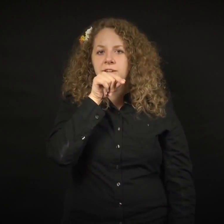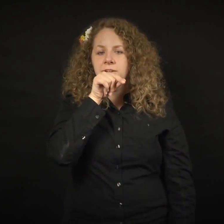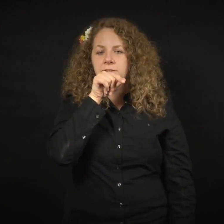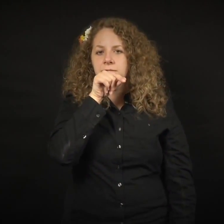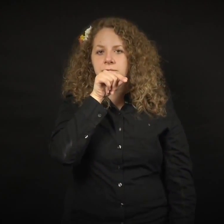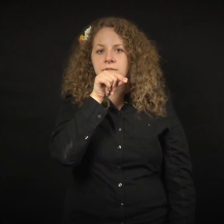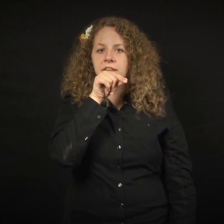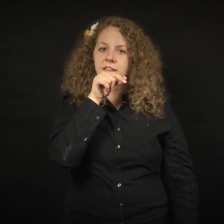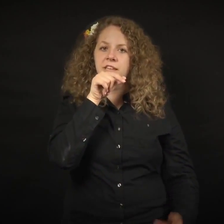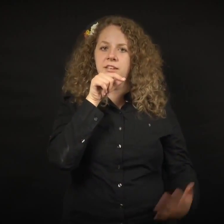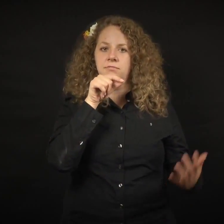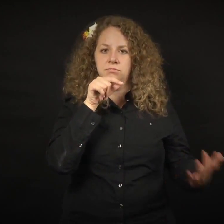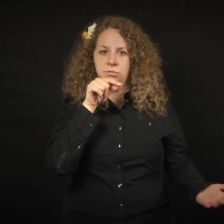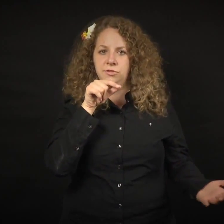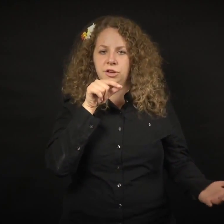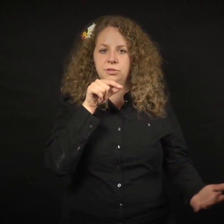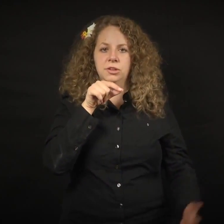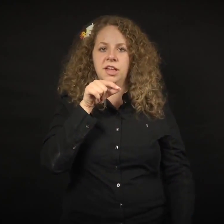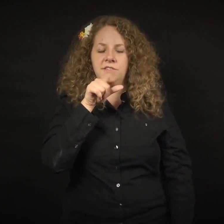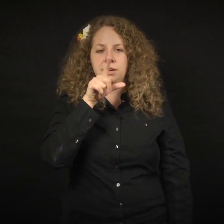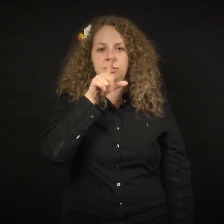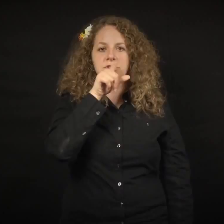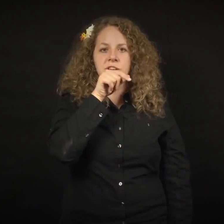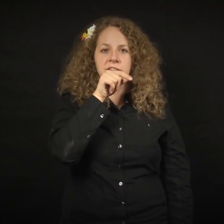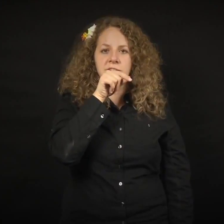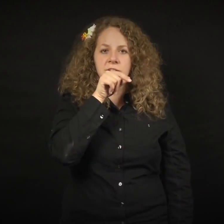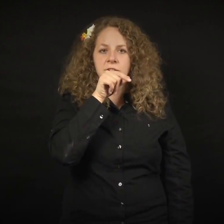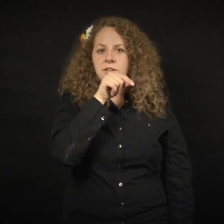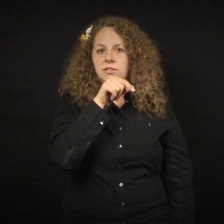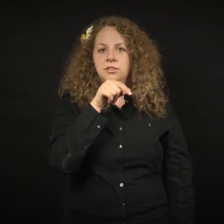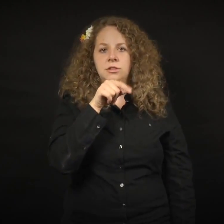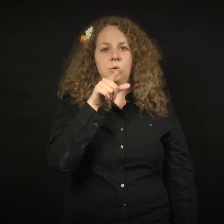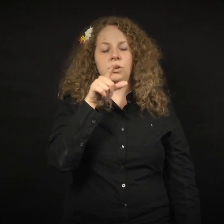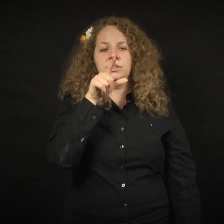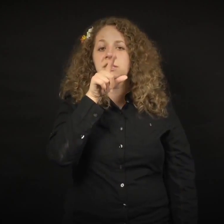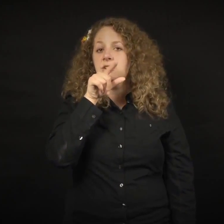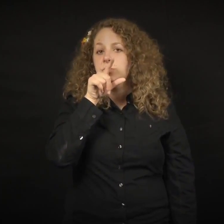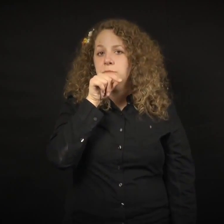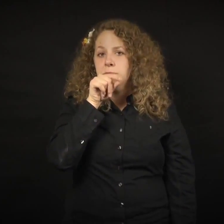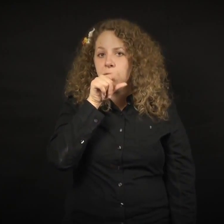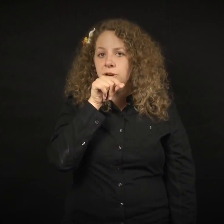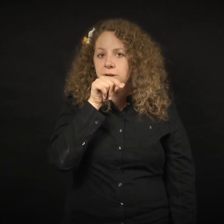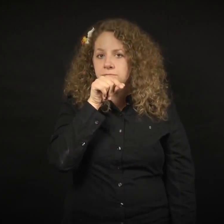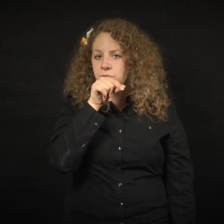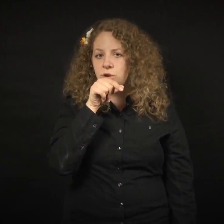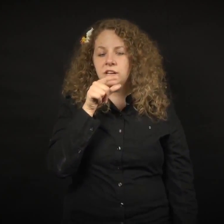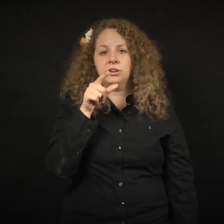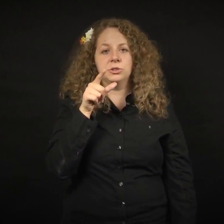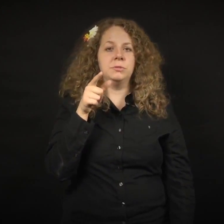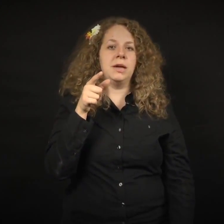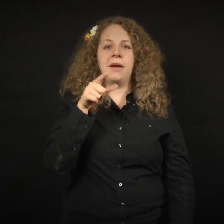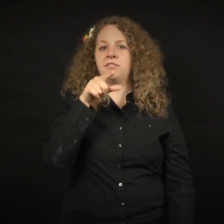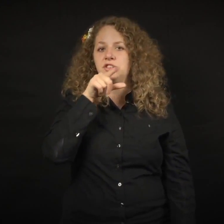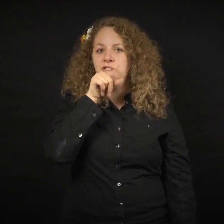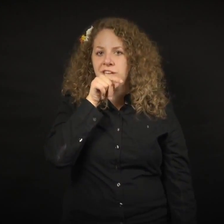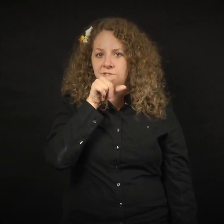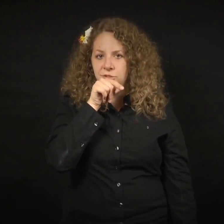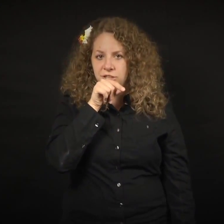Chicken, like in referring to a live animal, chicken. Or this can also be bird, or it can also be I'm having chicken for